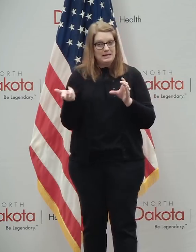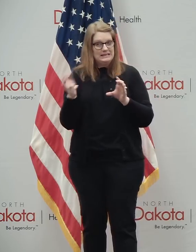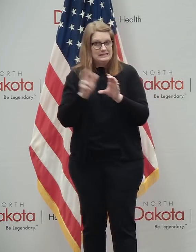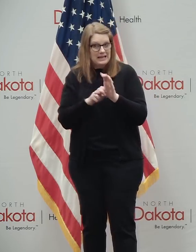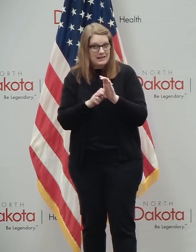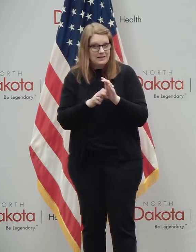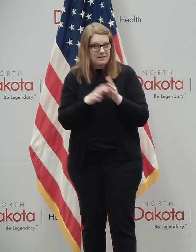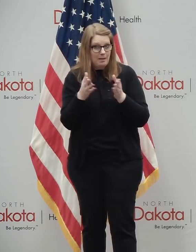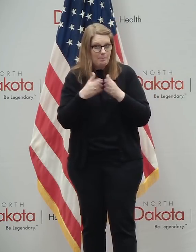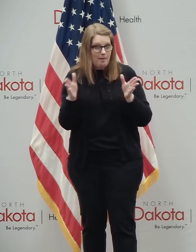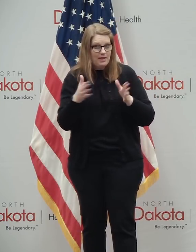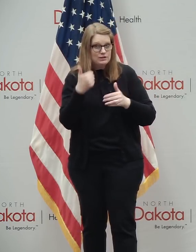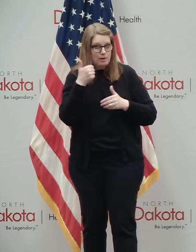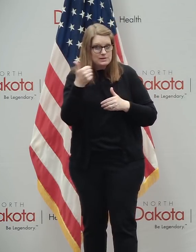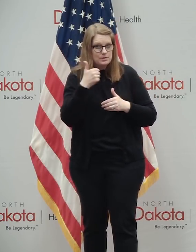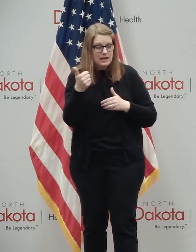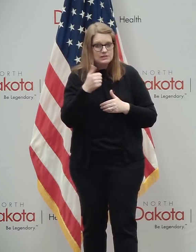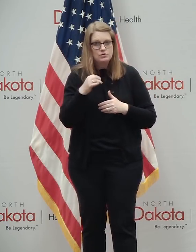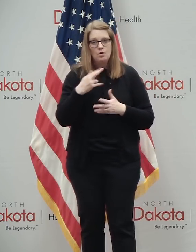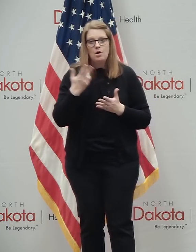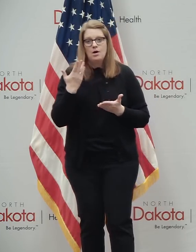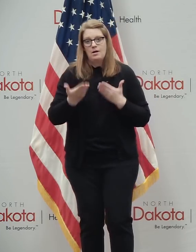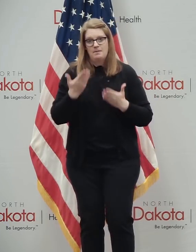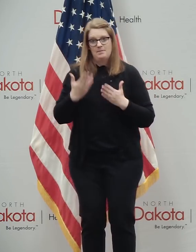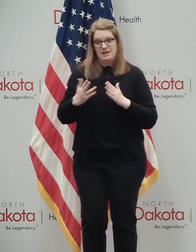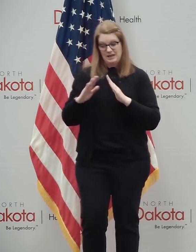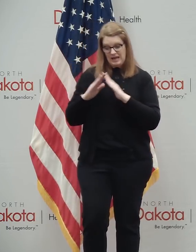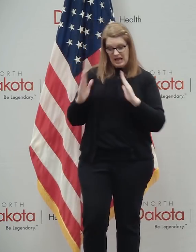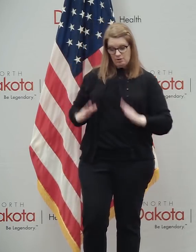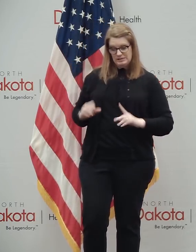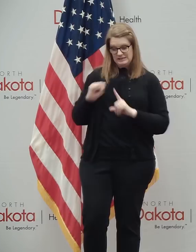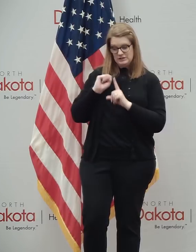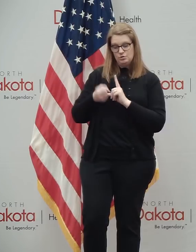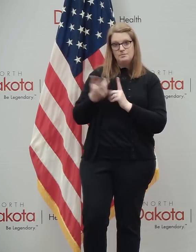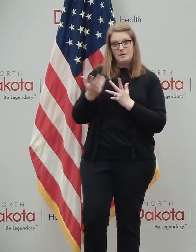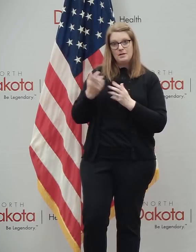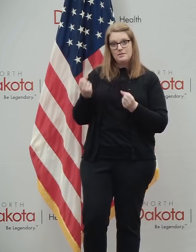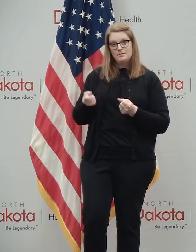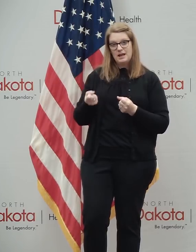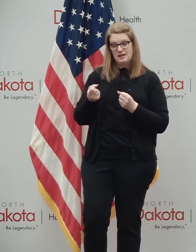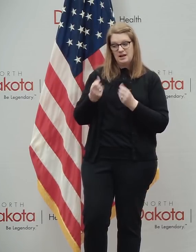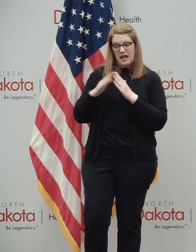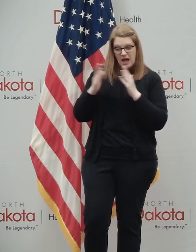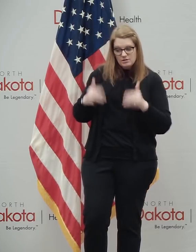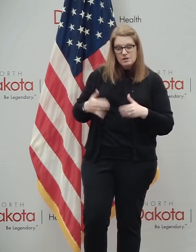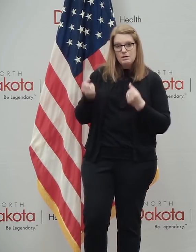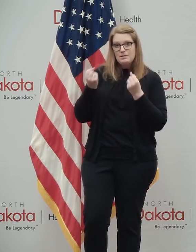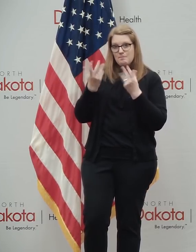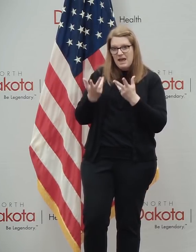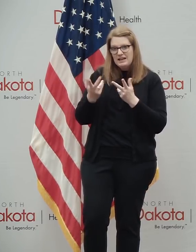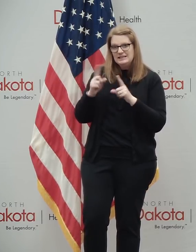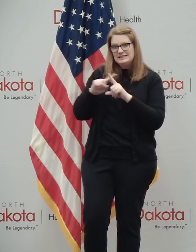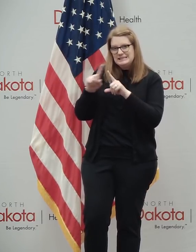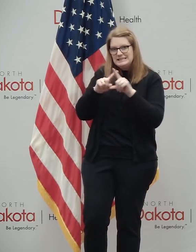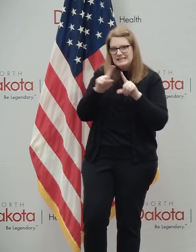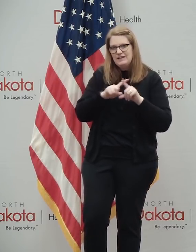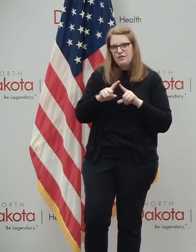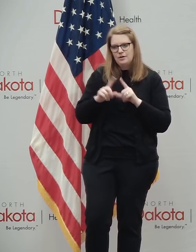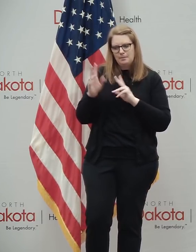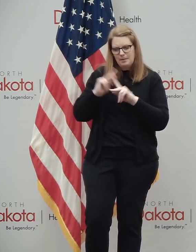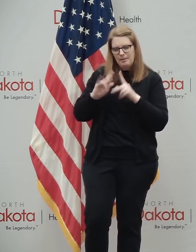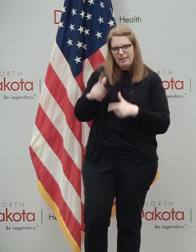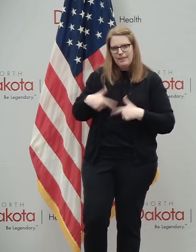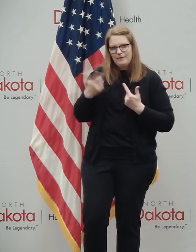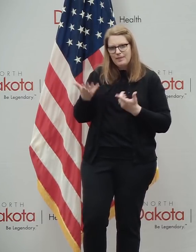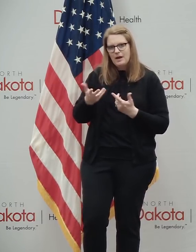from work, or maybe in housing situations that could include multi-generational housing. So we want to make sure that they've got everything they